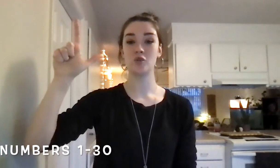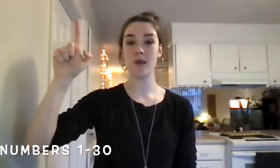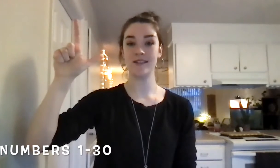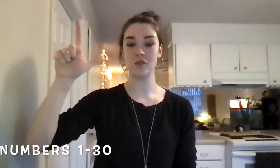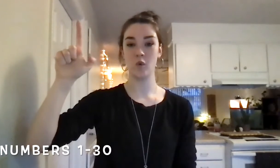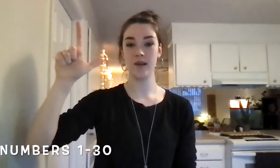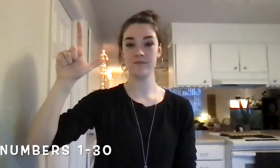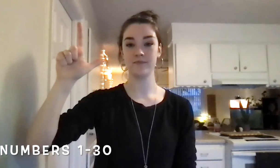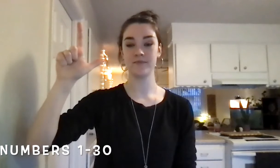21,